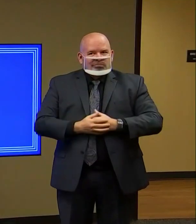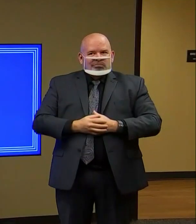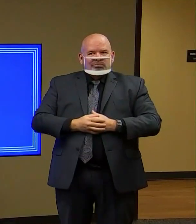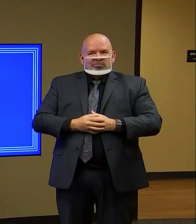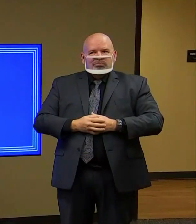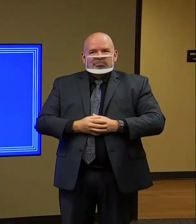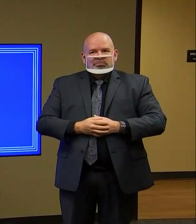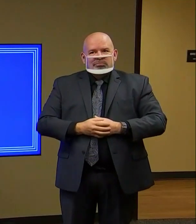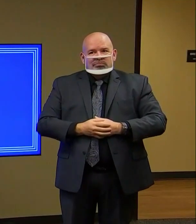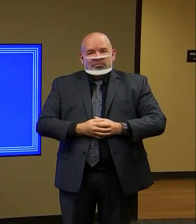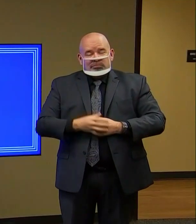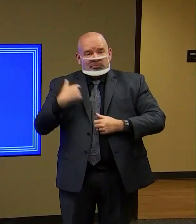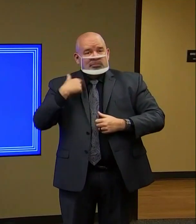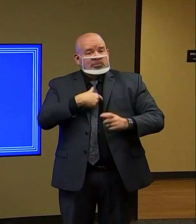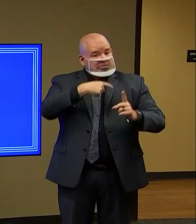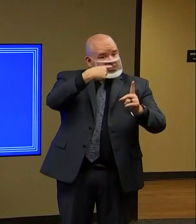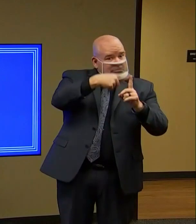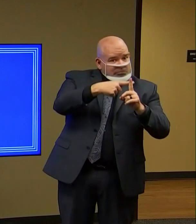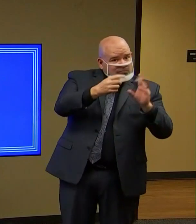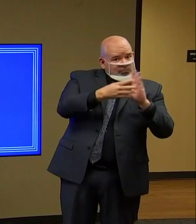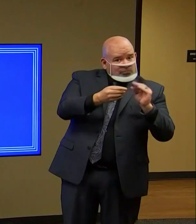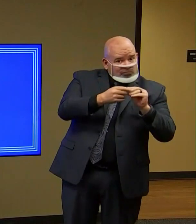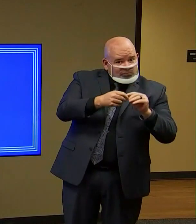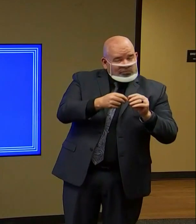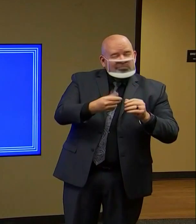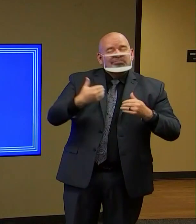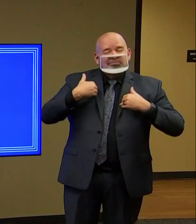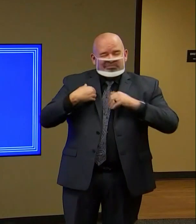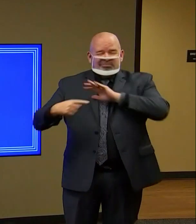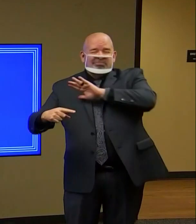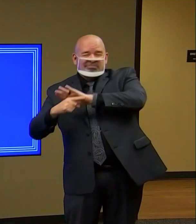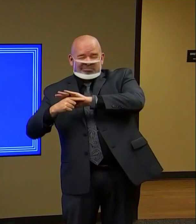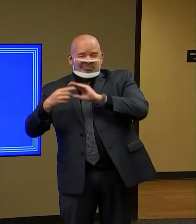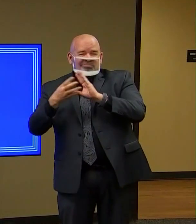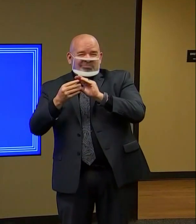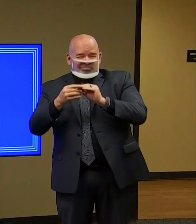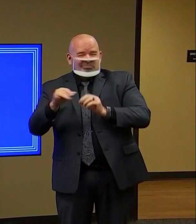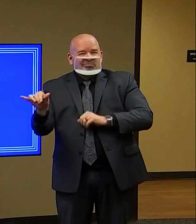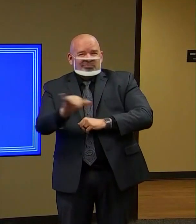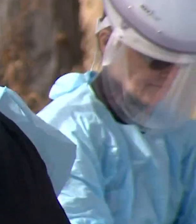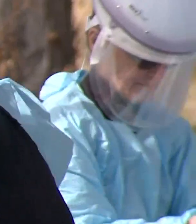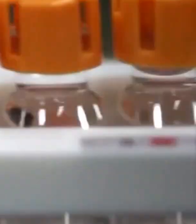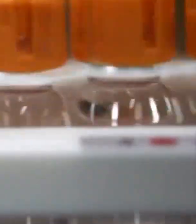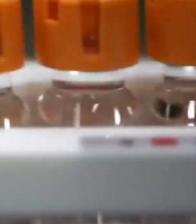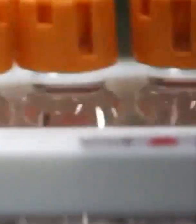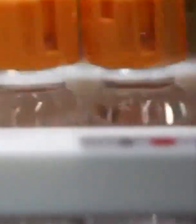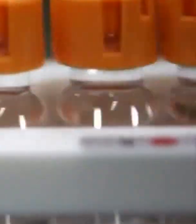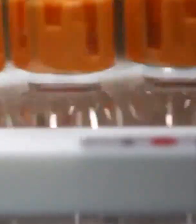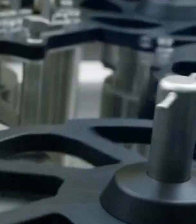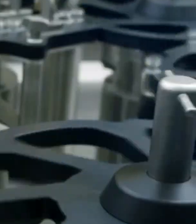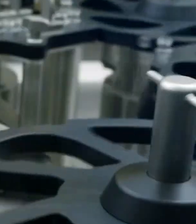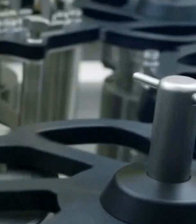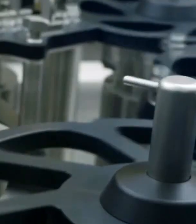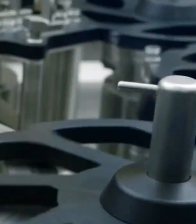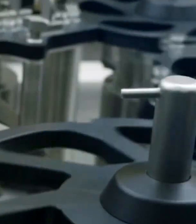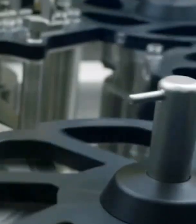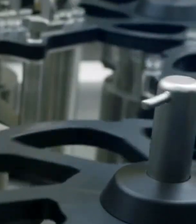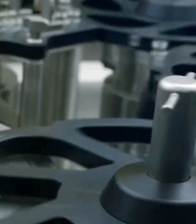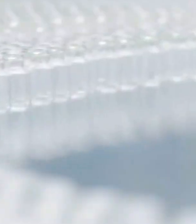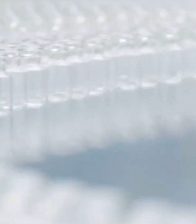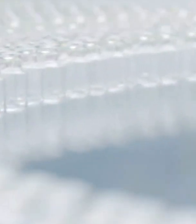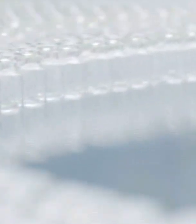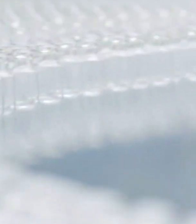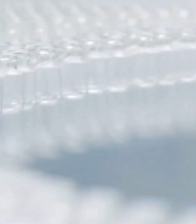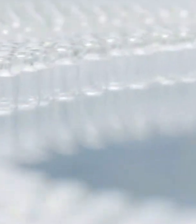about vaccine arrivals and a lot of not so great news about the new medical models. Another example of living with